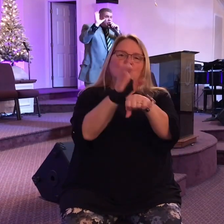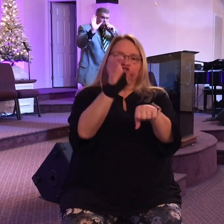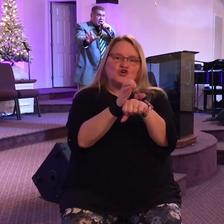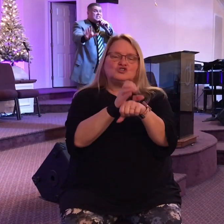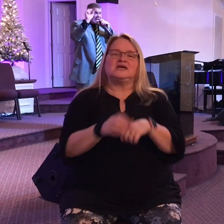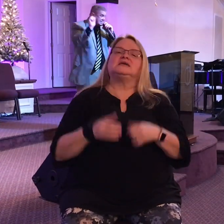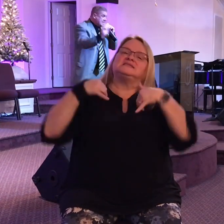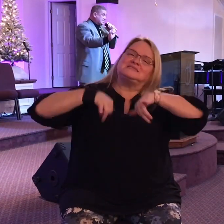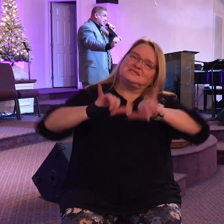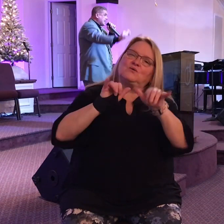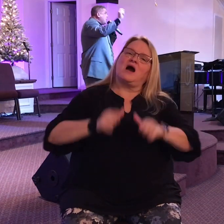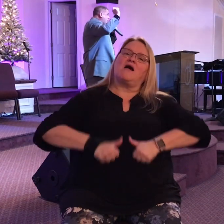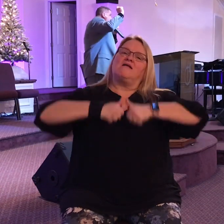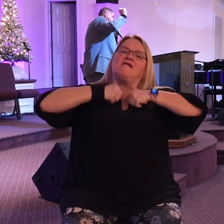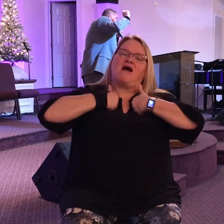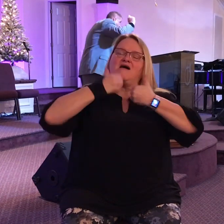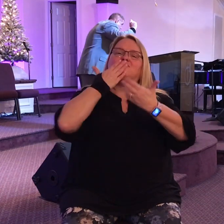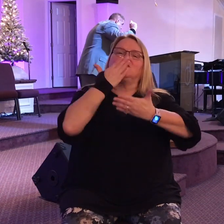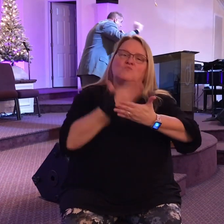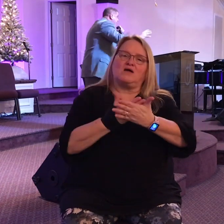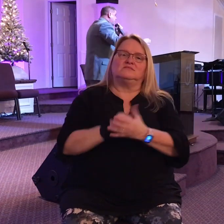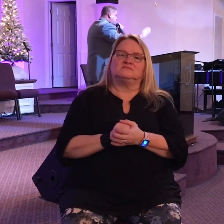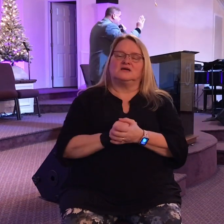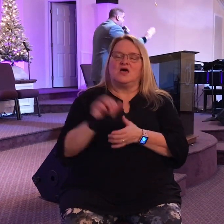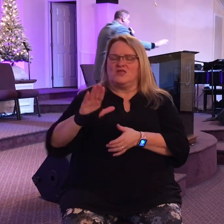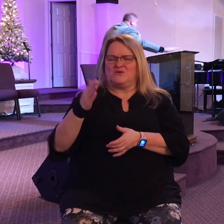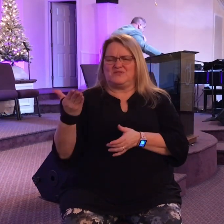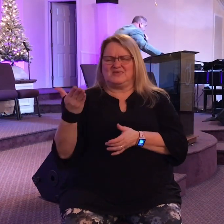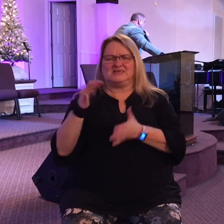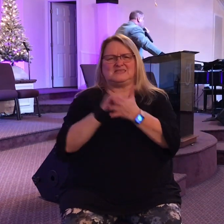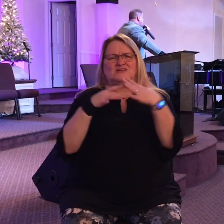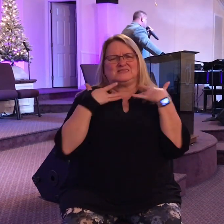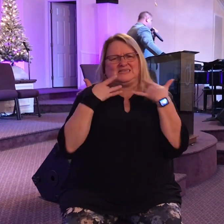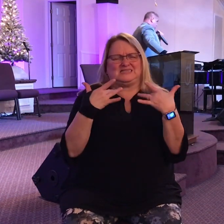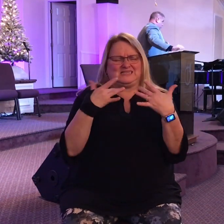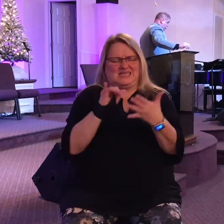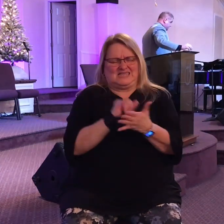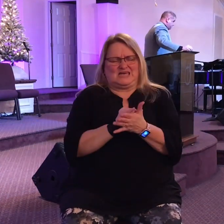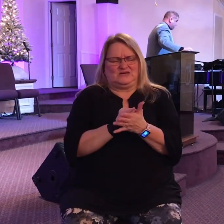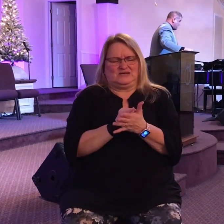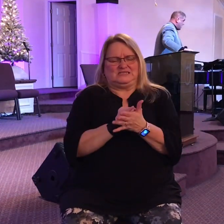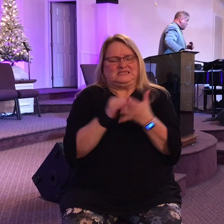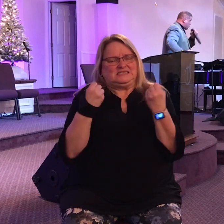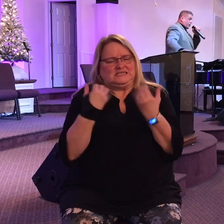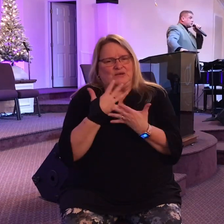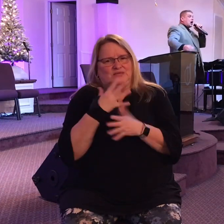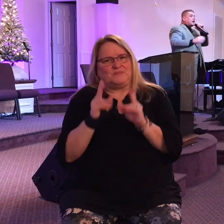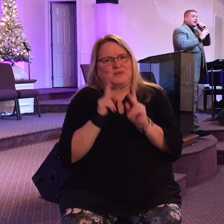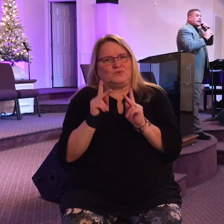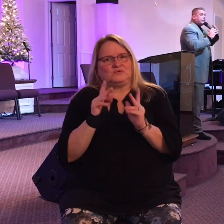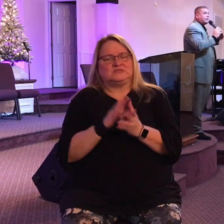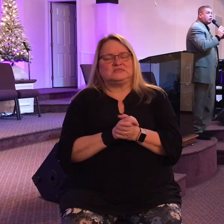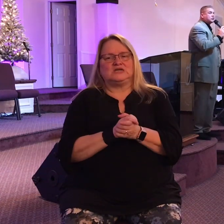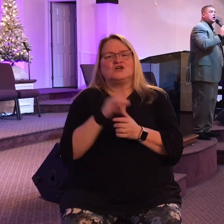there are trends and tendencies that are scary to people like me who loves the church. The trends